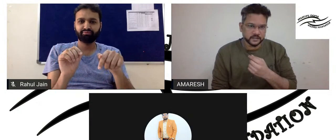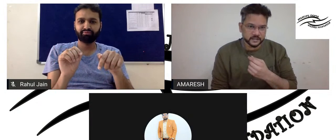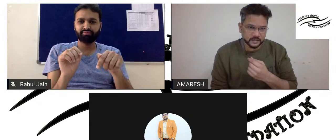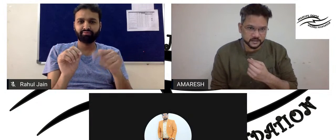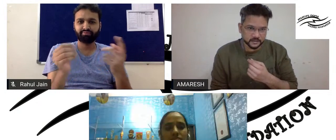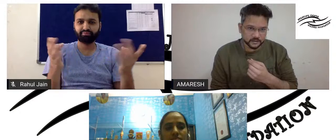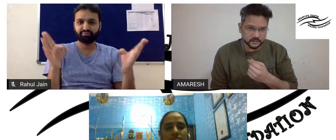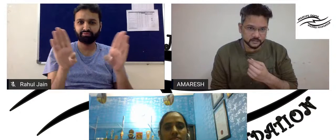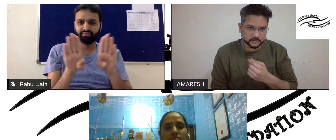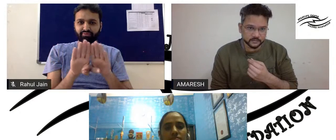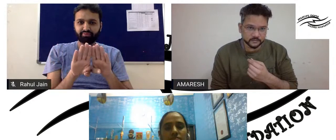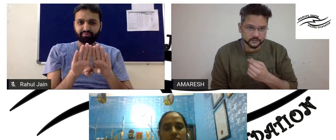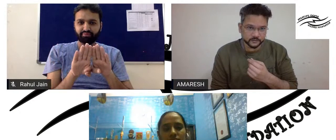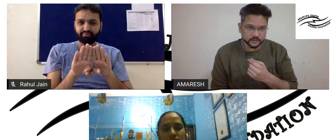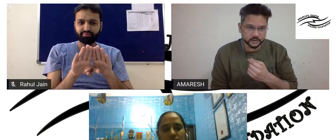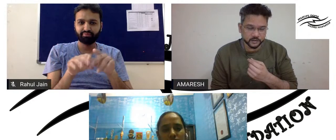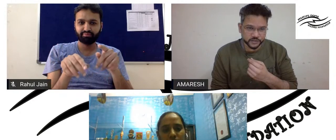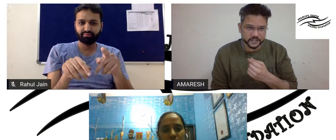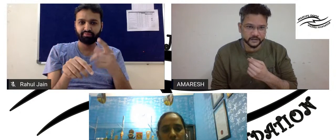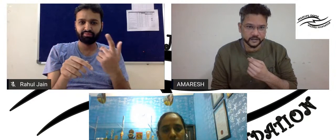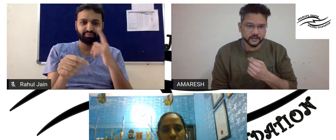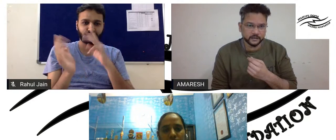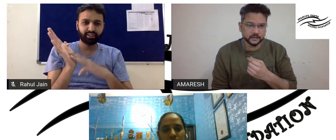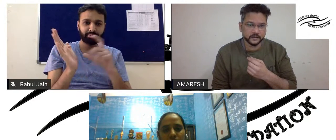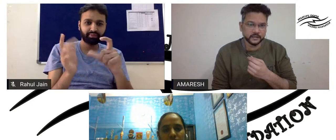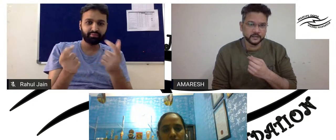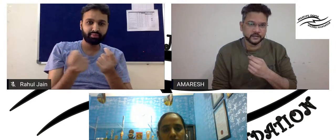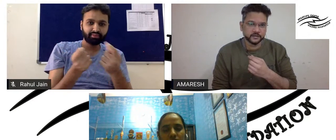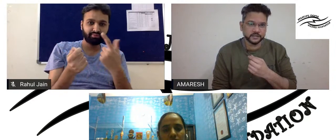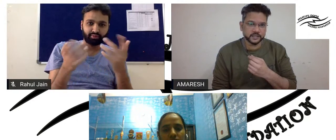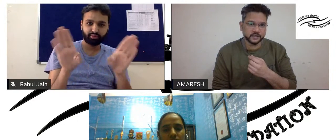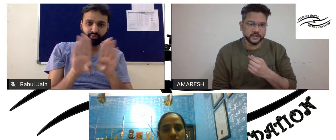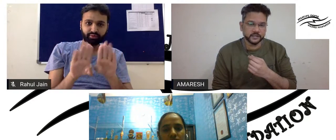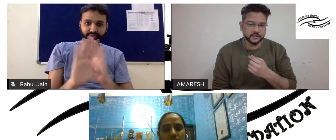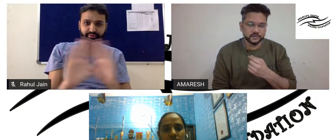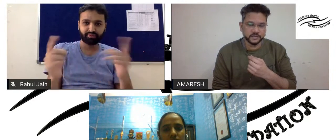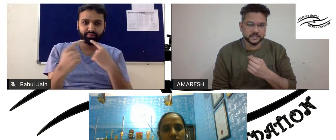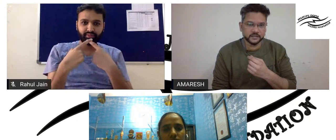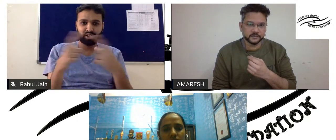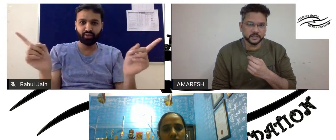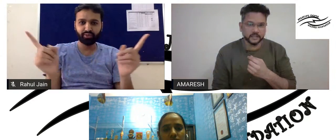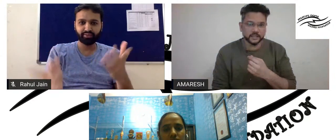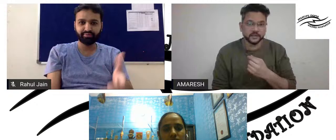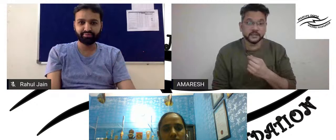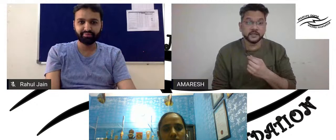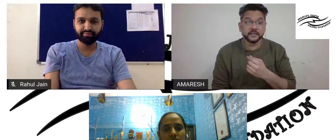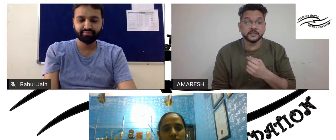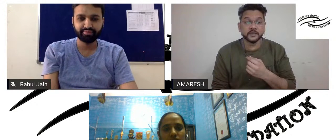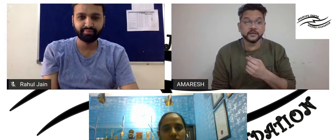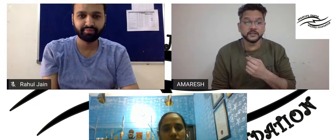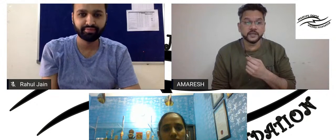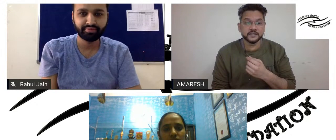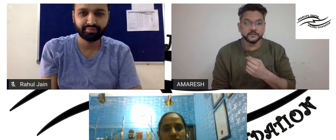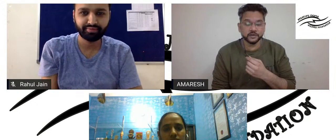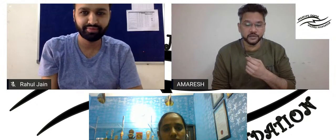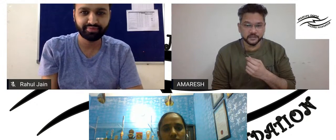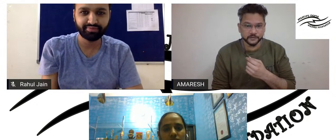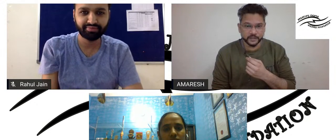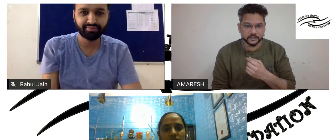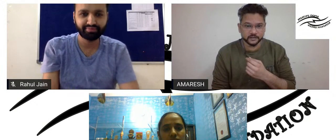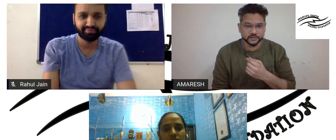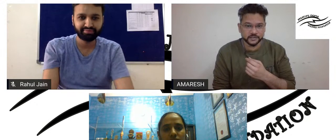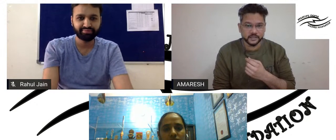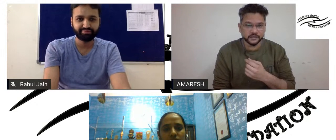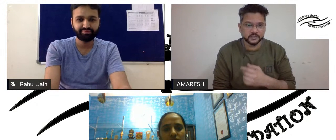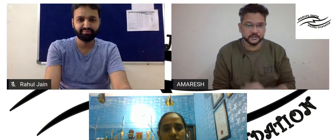Okay, so this is the closing thing. Shall we close? I would like to ask the moderator